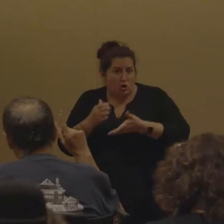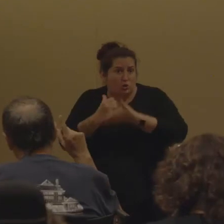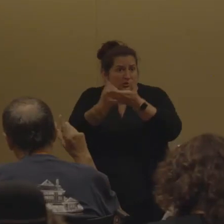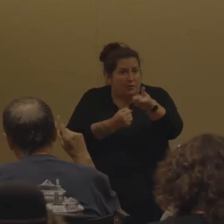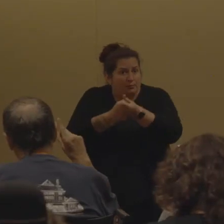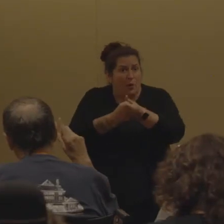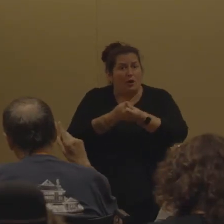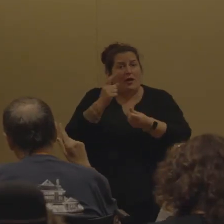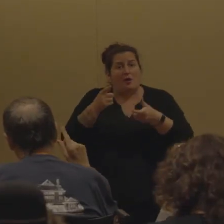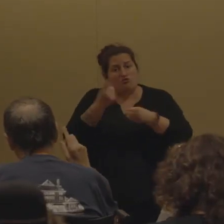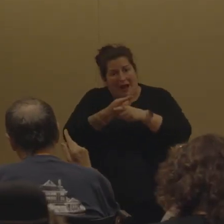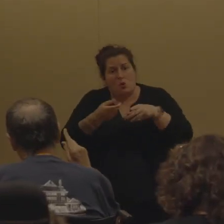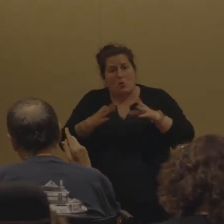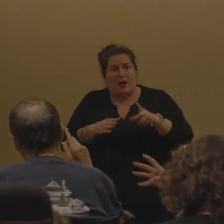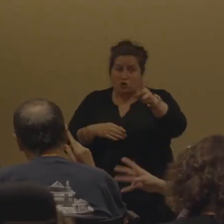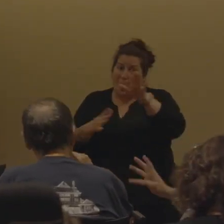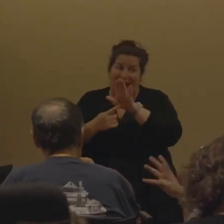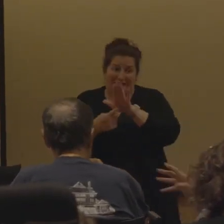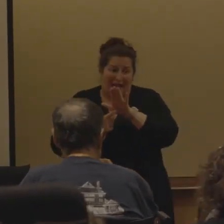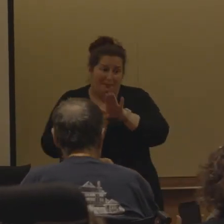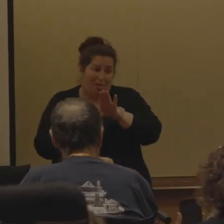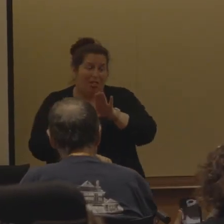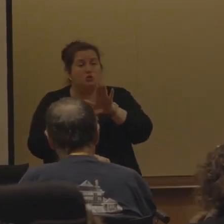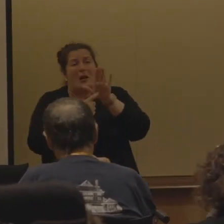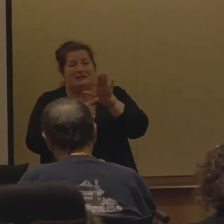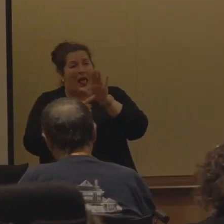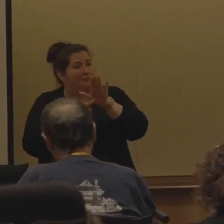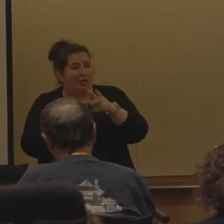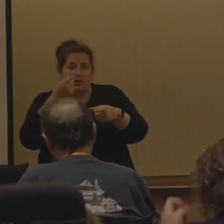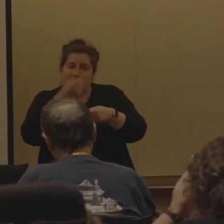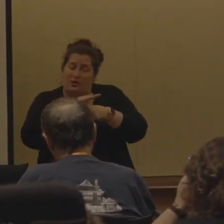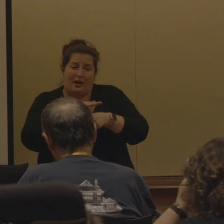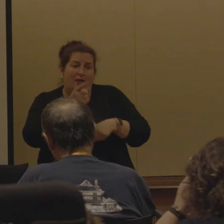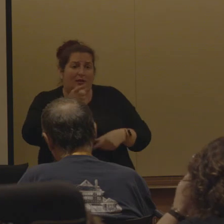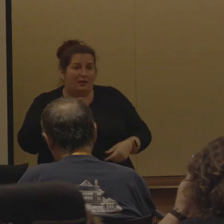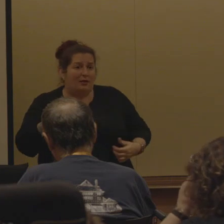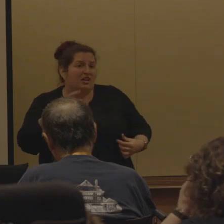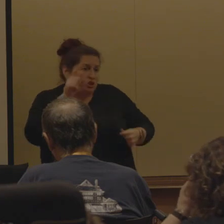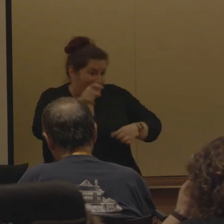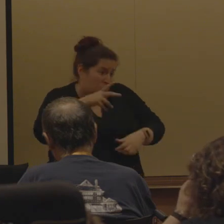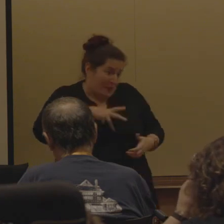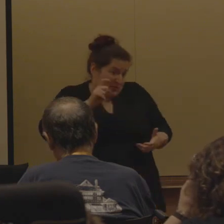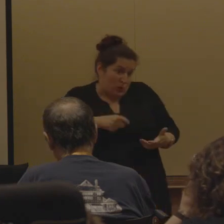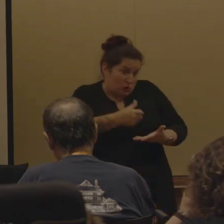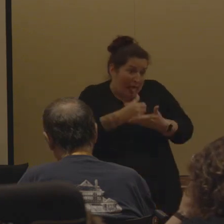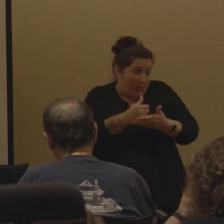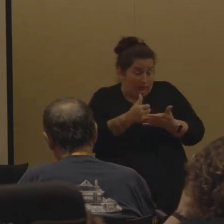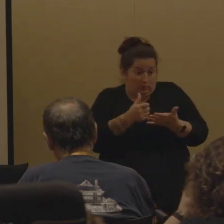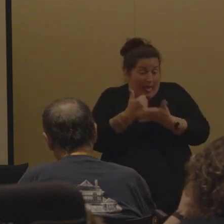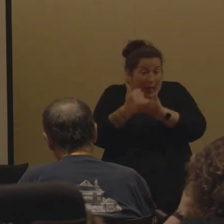it's supposed to be supported. Because Your right now she example- couldn't keep up with the job, and, Right. and Your- she's your ex- supposed to. It's still open for